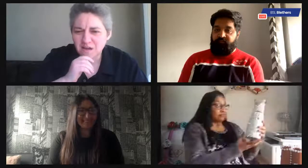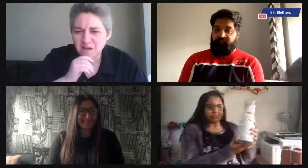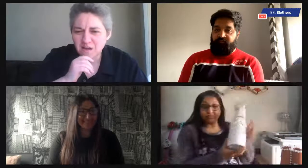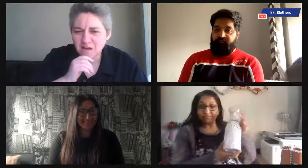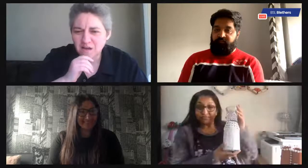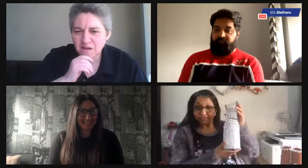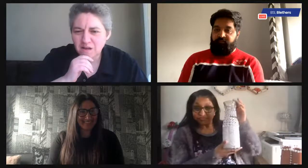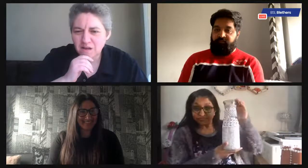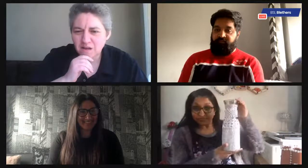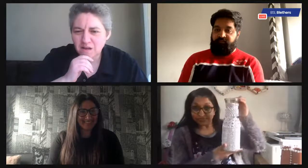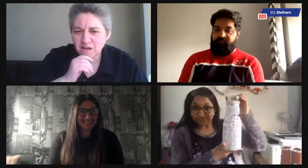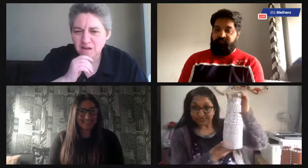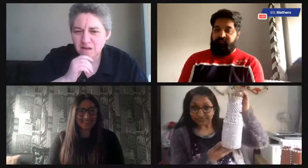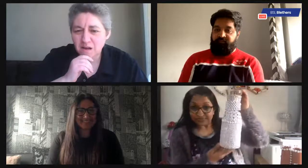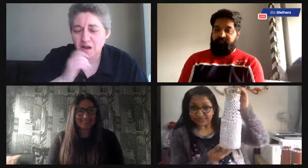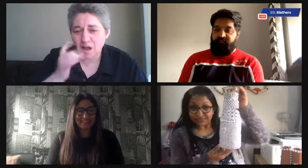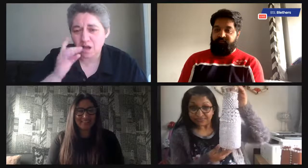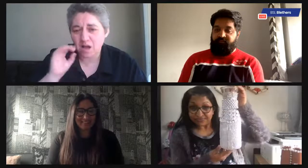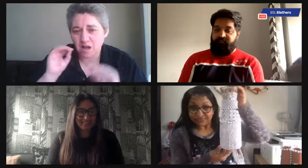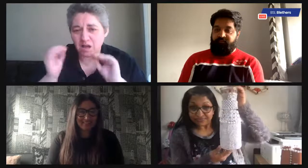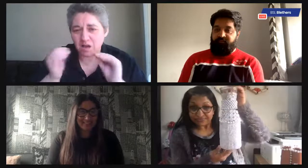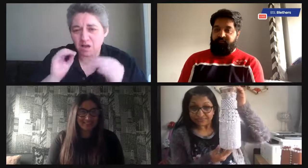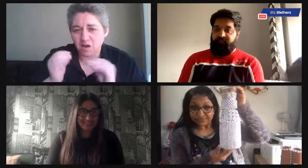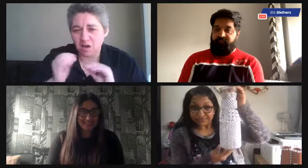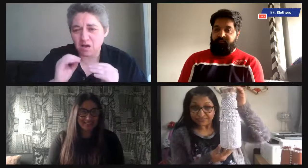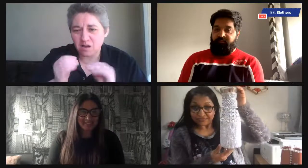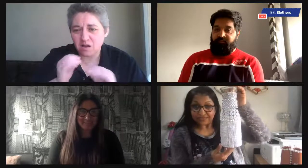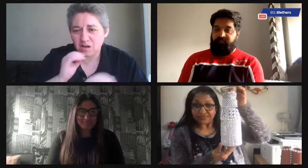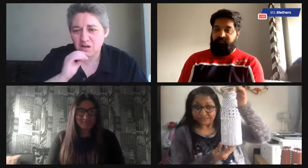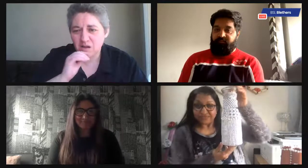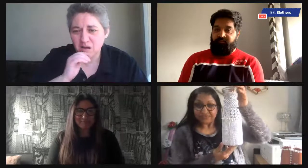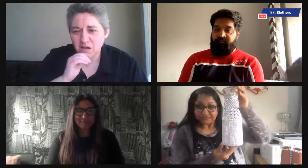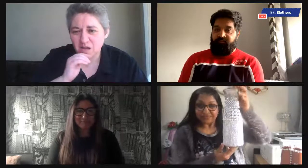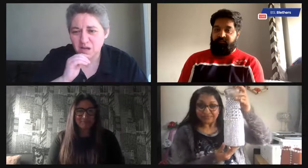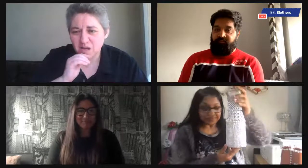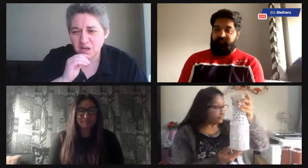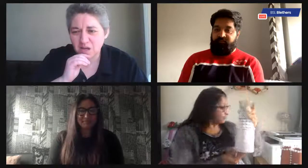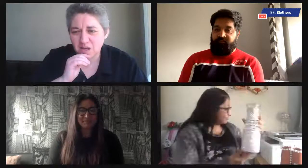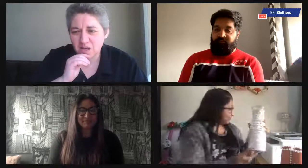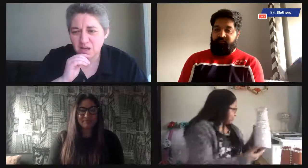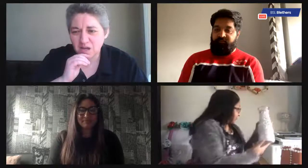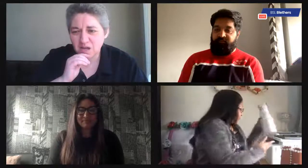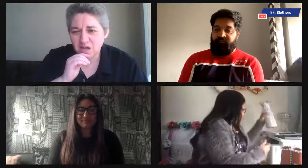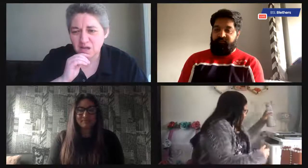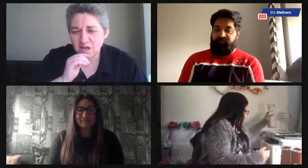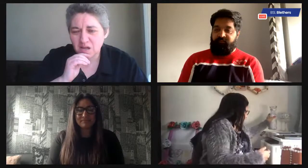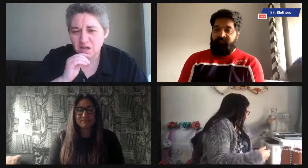And look at this glamorous vase.